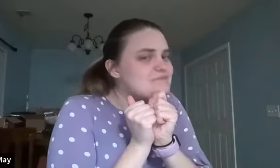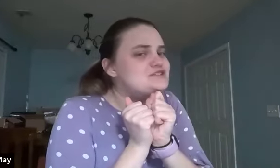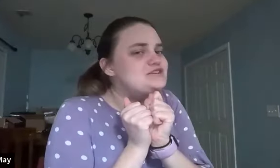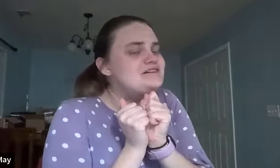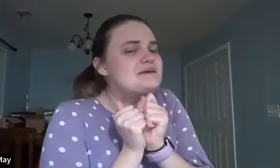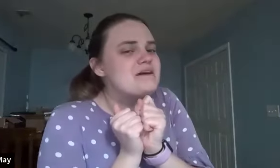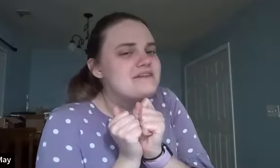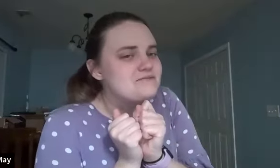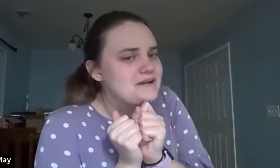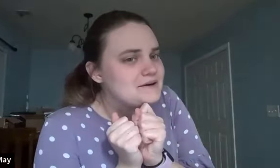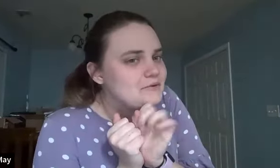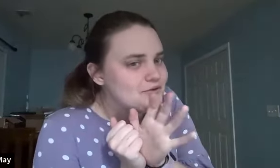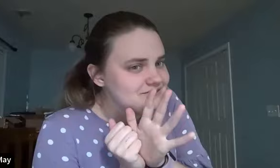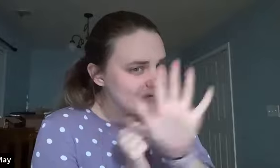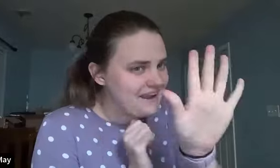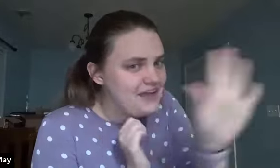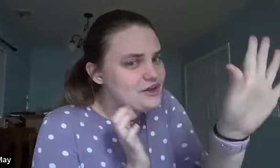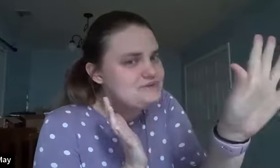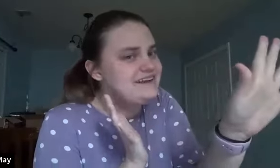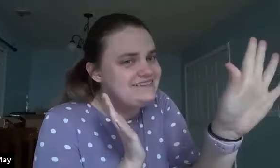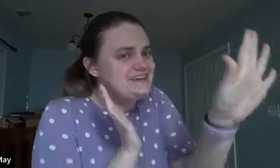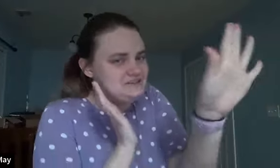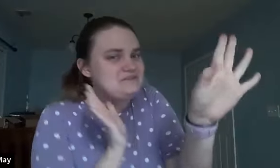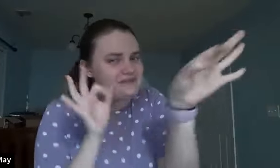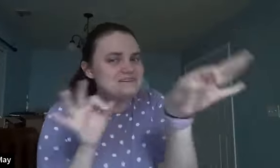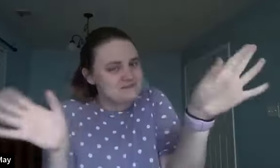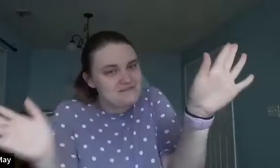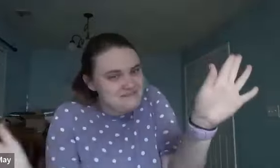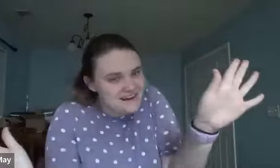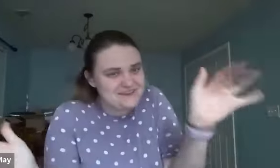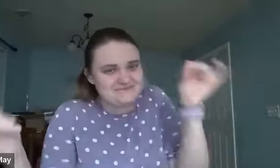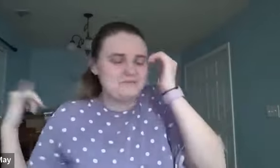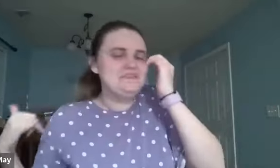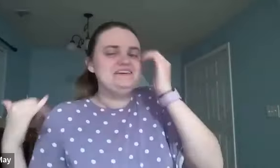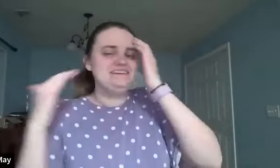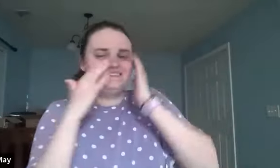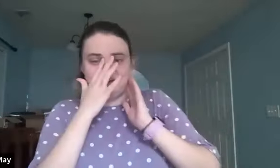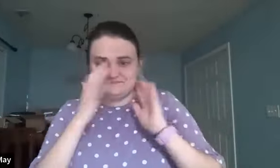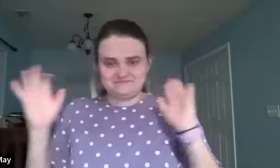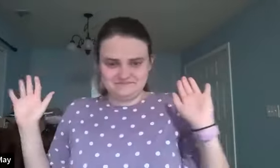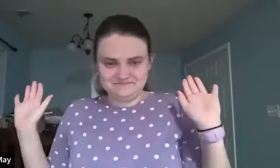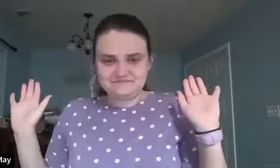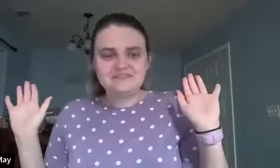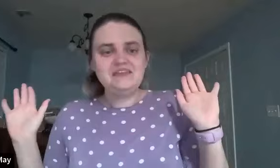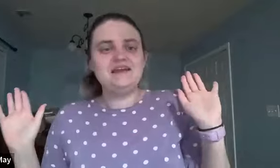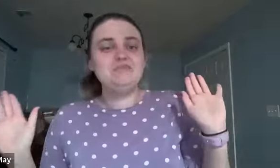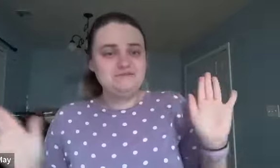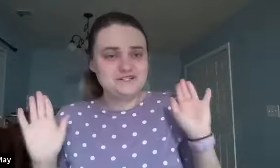gonna show you how you say my favorite animal. Okay. I thought you would like that if you can be able to say my favorite animal. So, all right, let me first show you